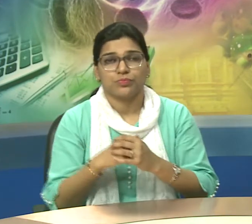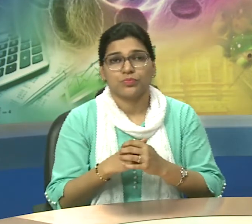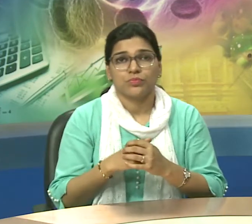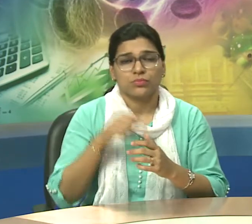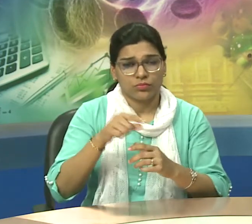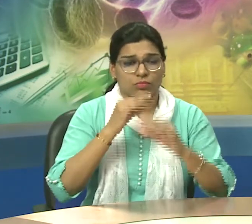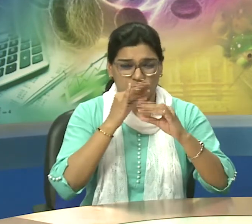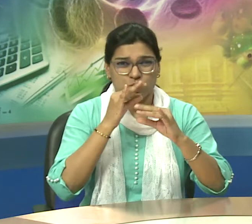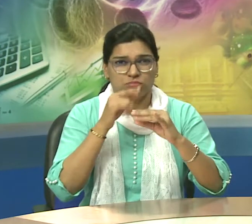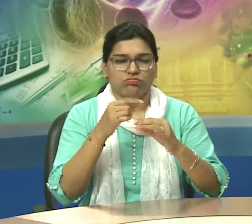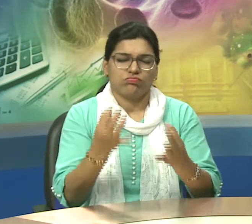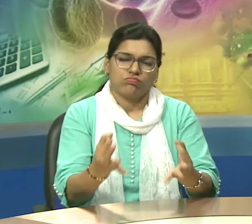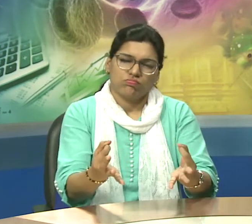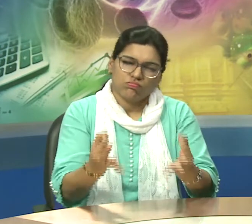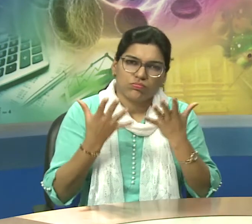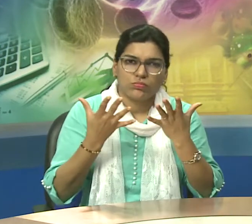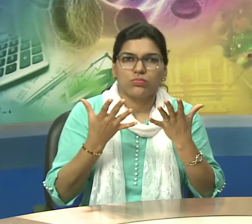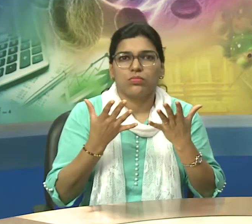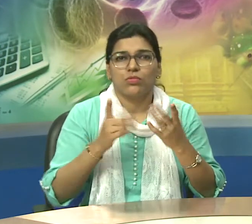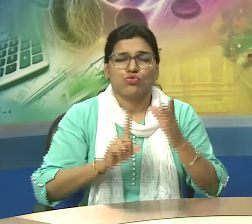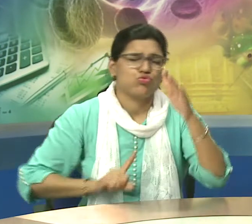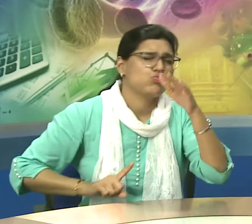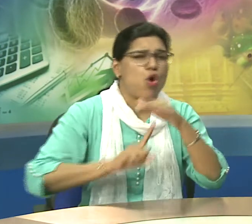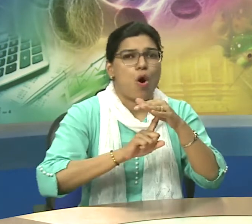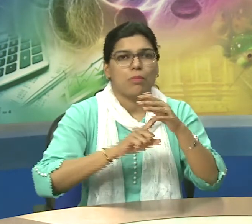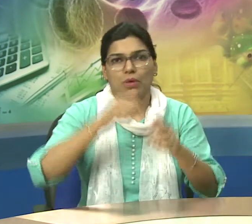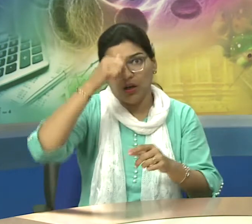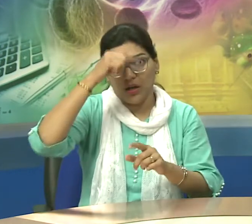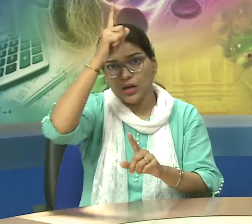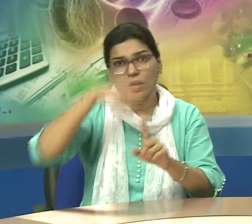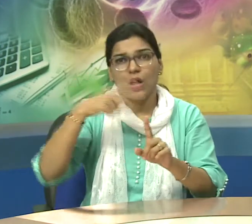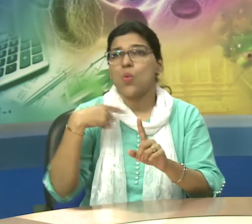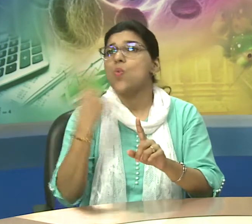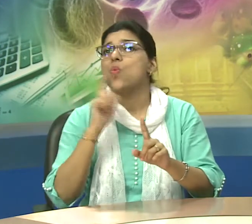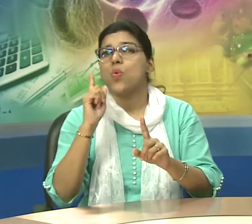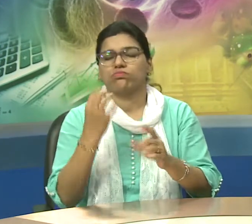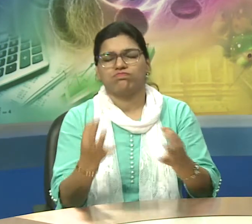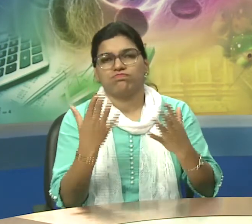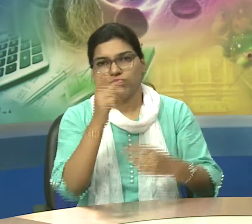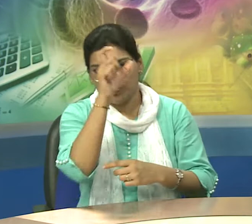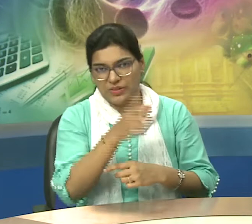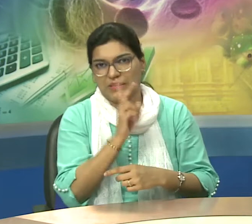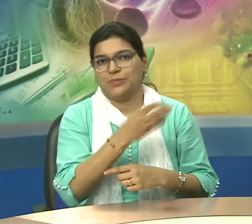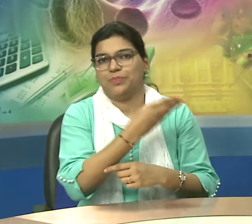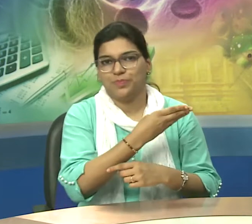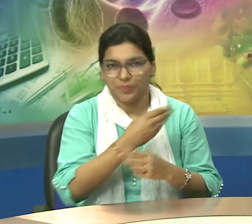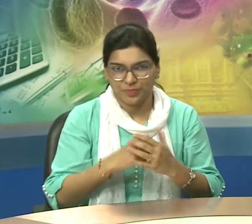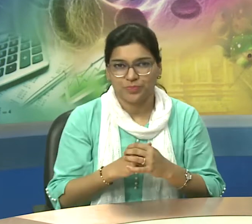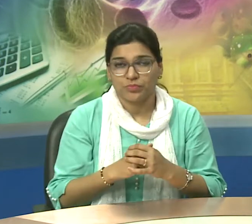The shehnai is a classical musical instrument, and Ustad Bismillah Khan was a